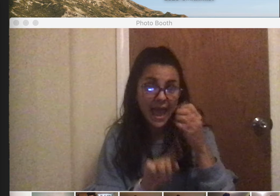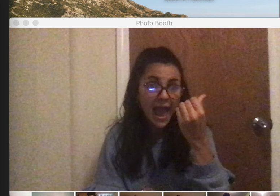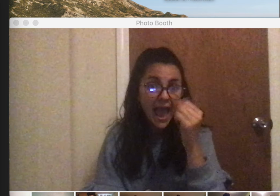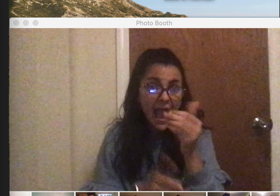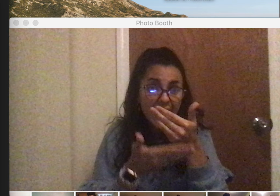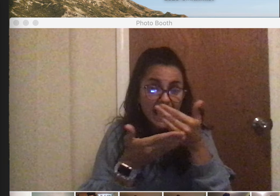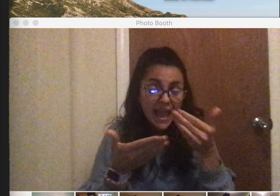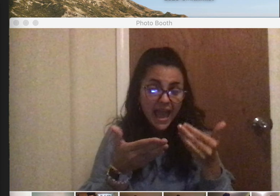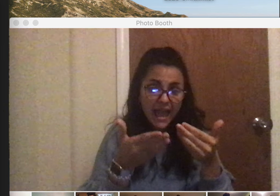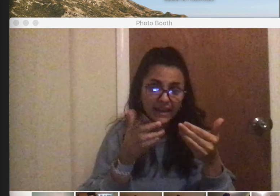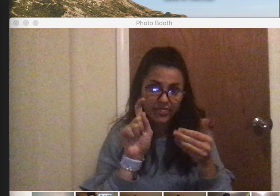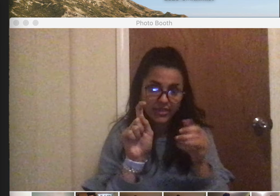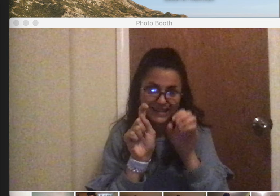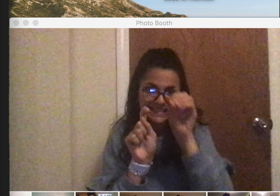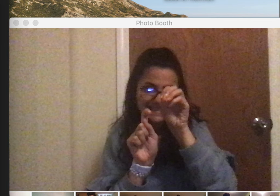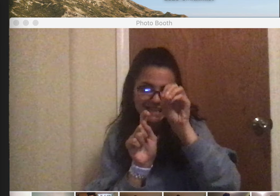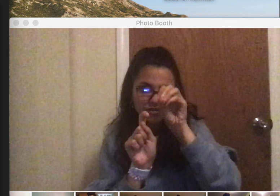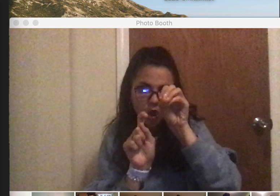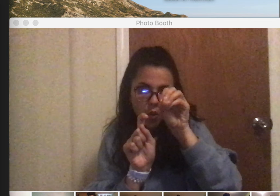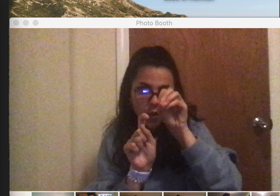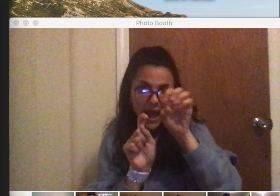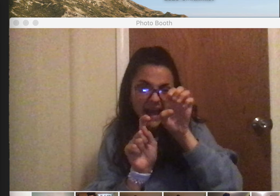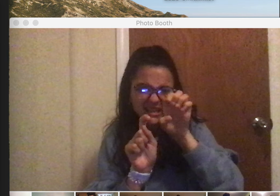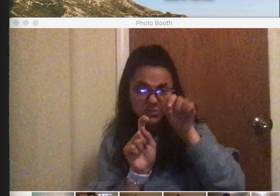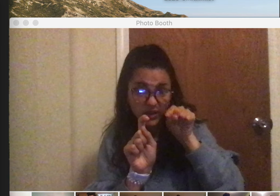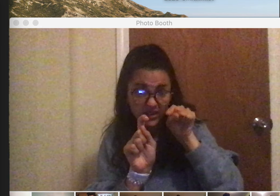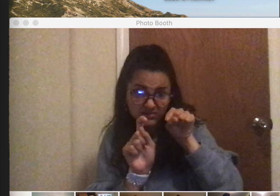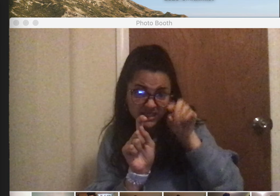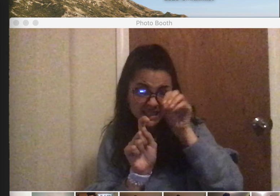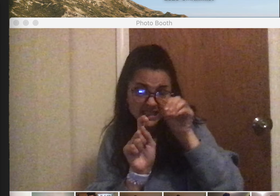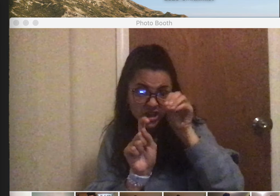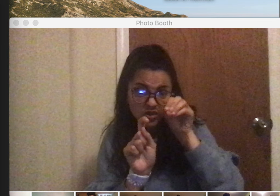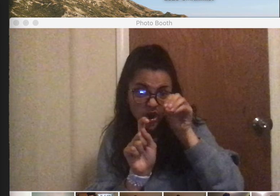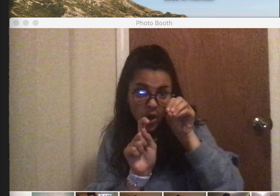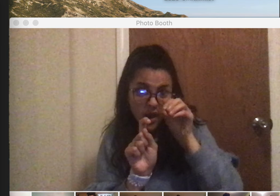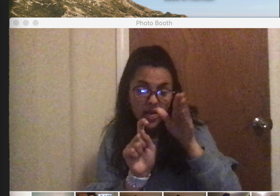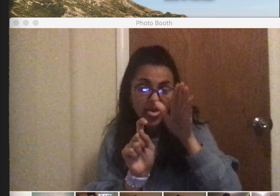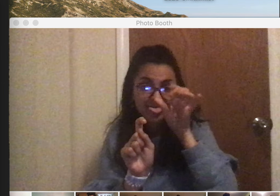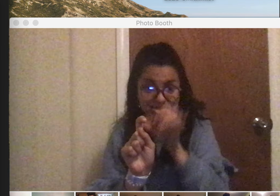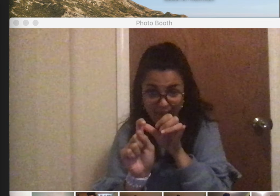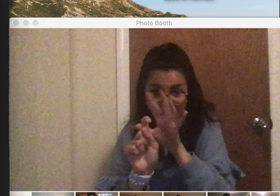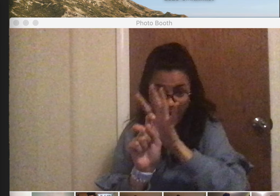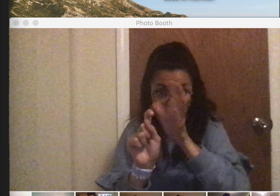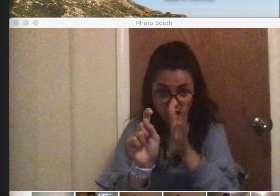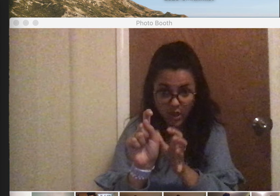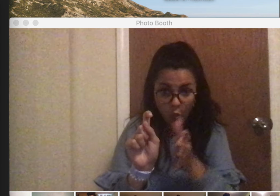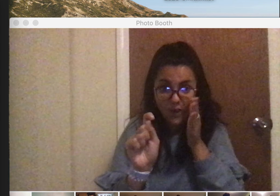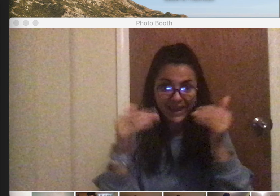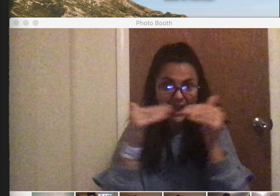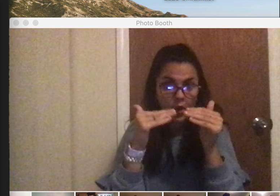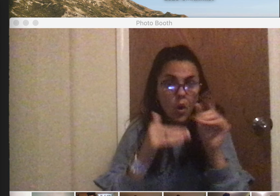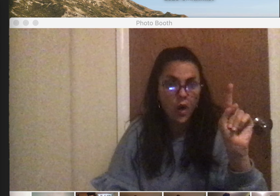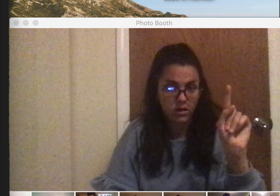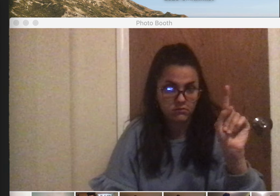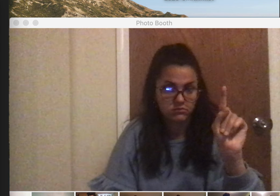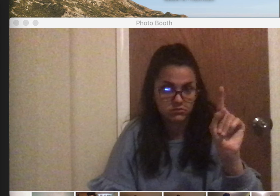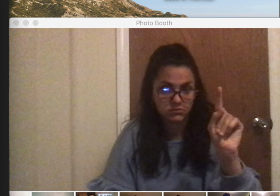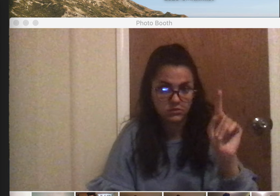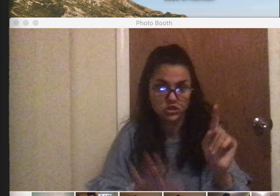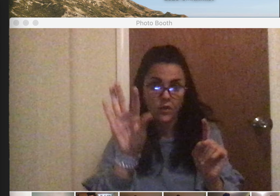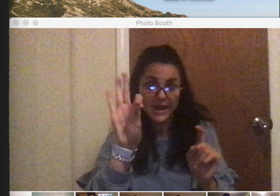so x to the 0 power, is equal to 1. So if I have like 9 to the 0 power, that would